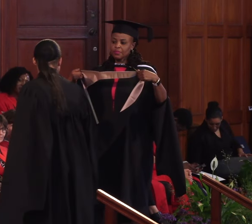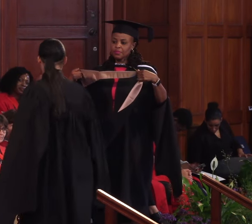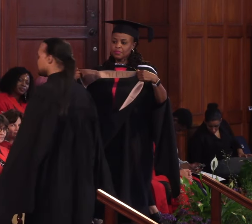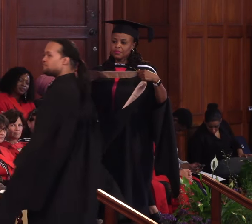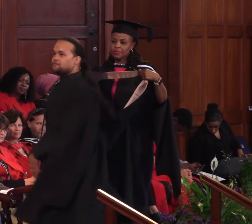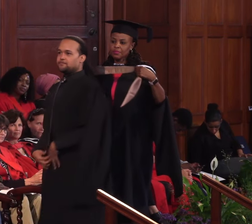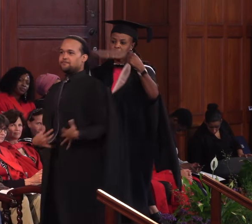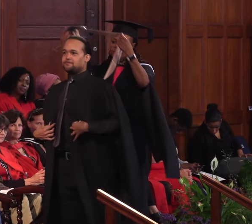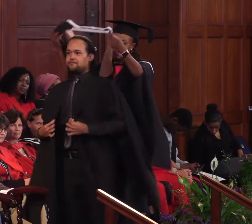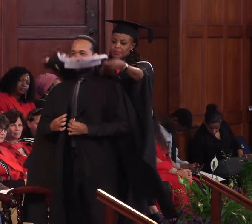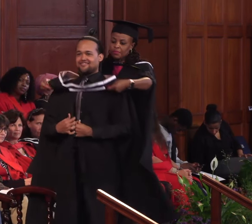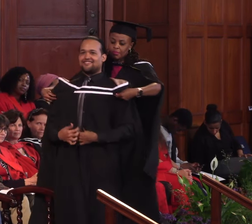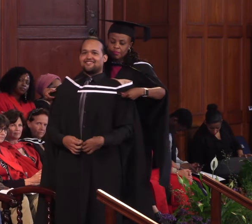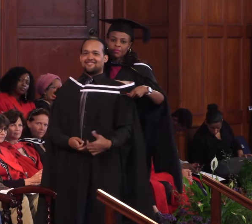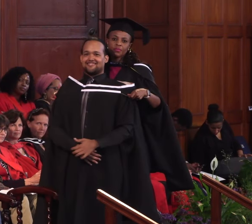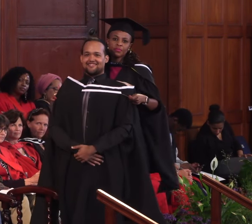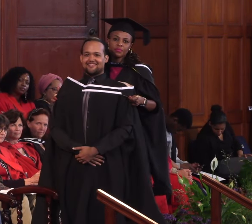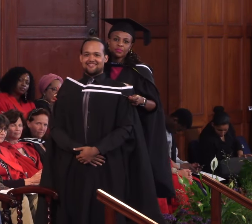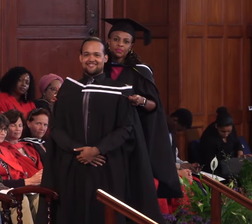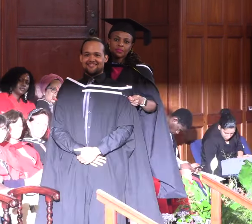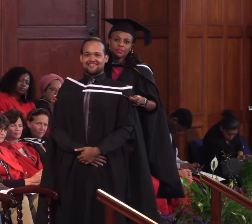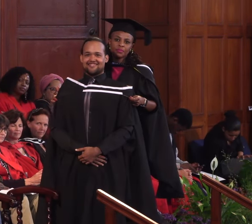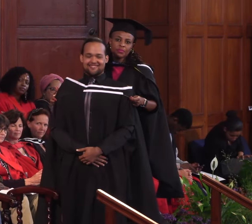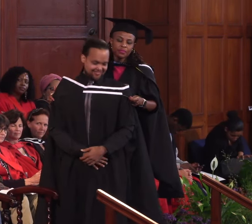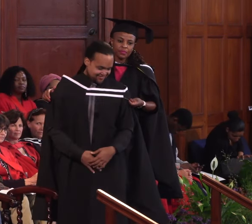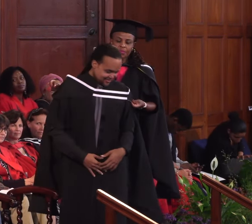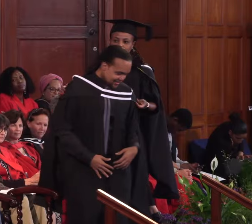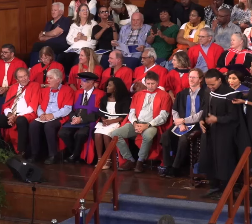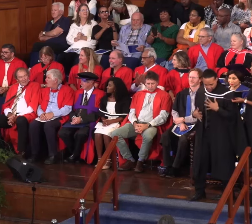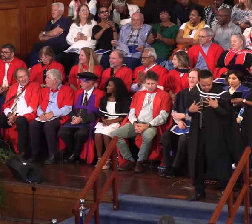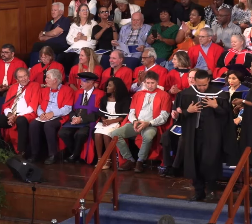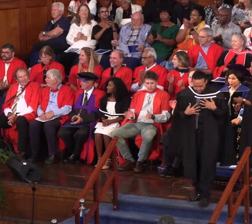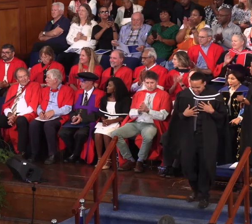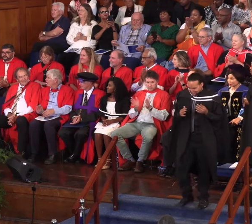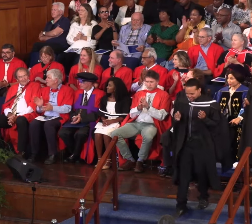For the degree of Master of Laws in Commercial Law with Distinction, Giela Liebenberg.